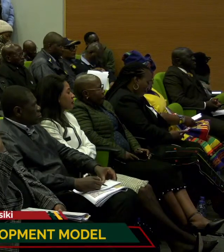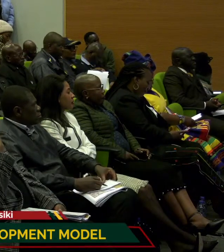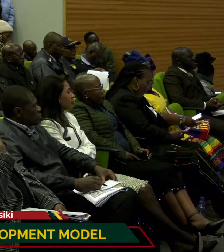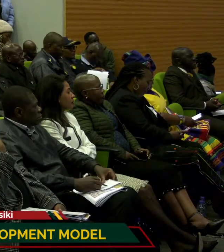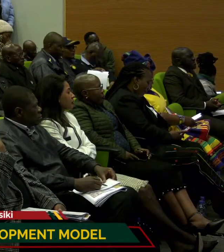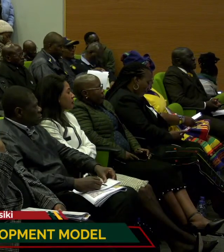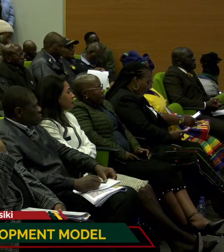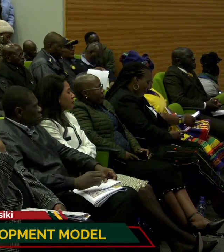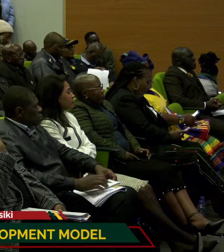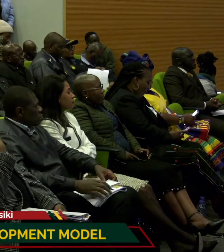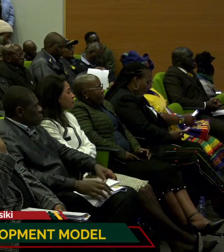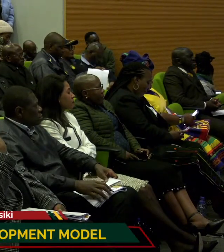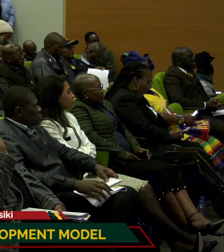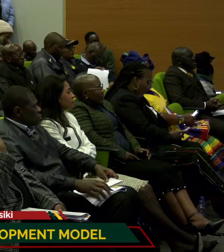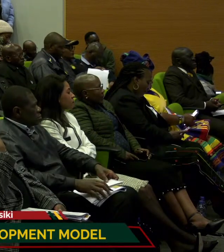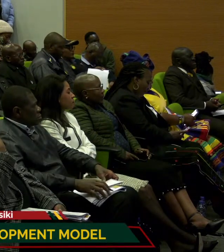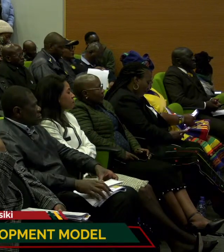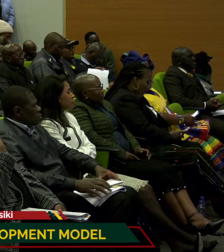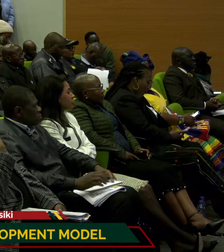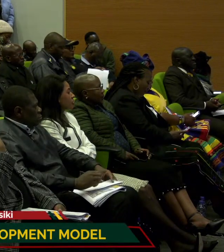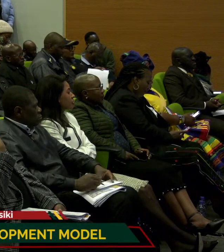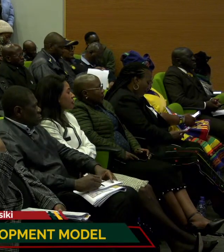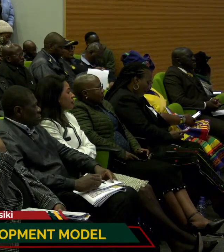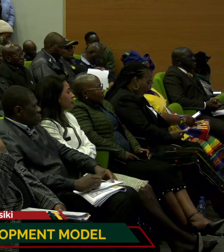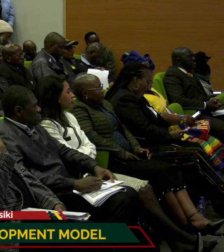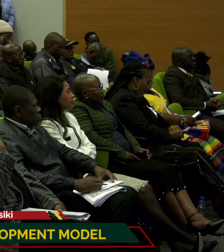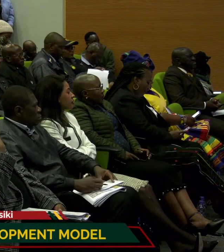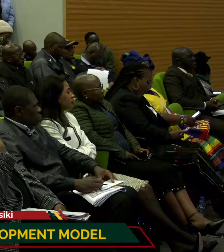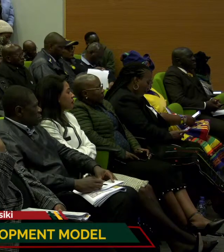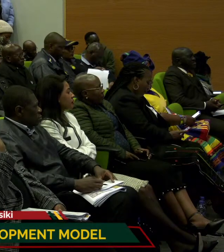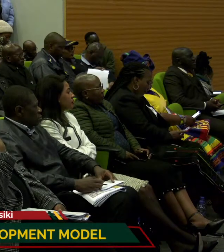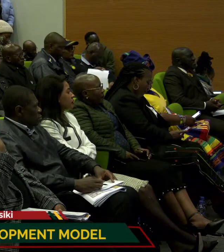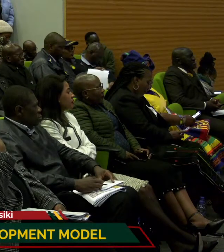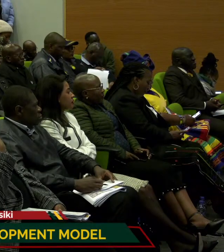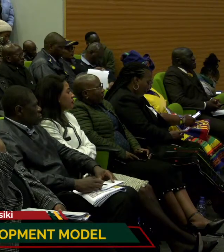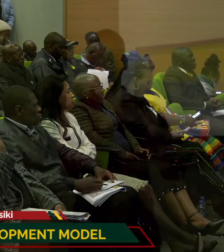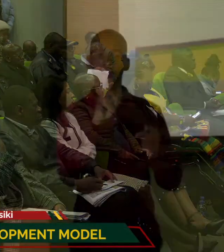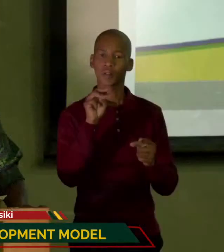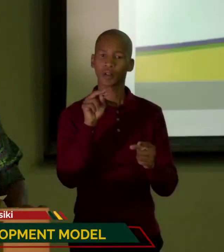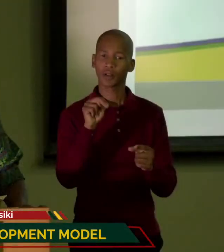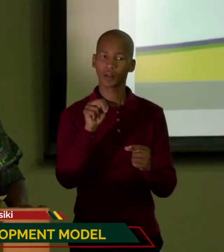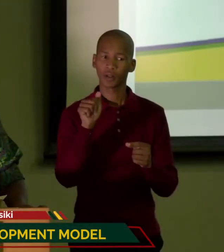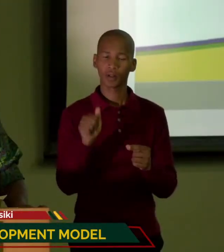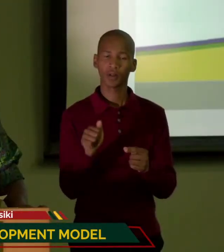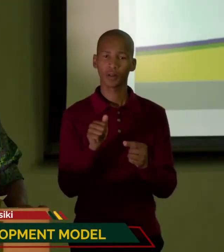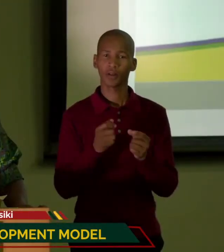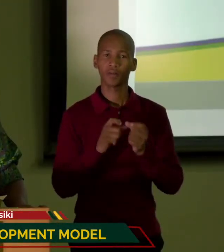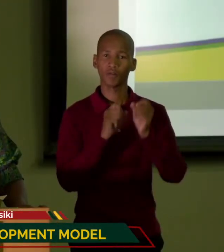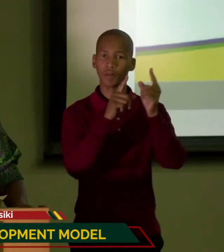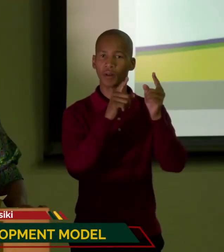abantu that DNA yenziwe kapha vuyela upremier bayolontsha